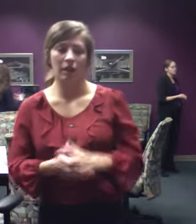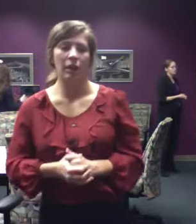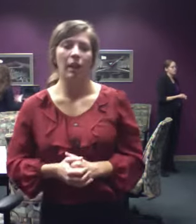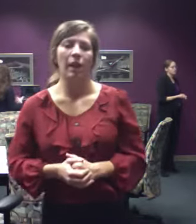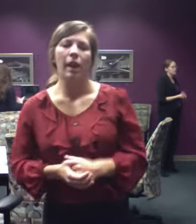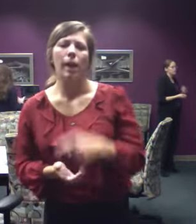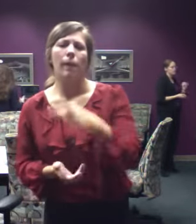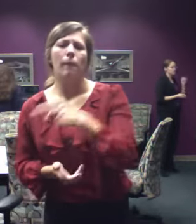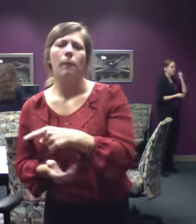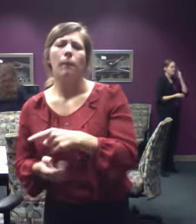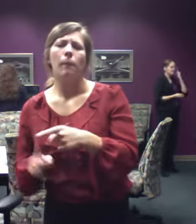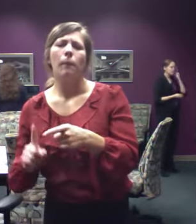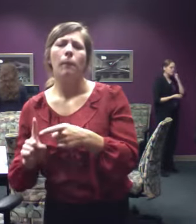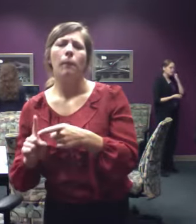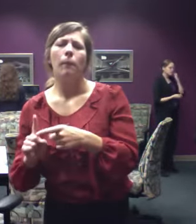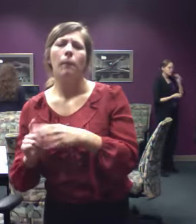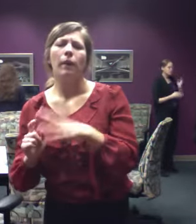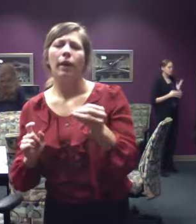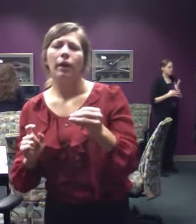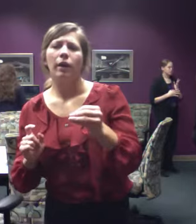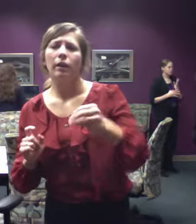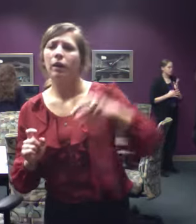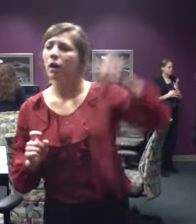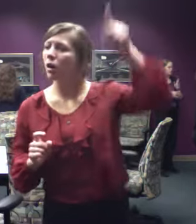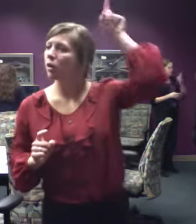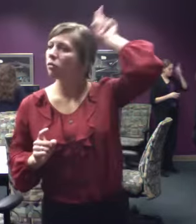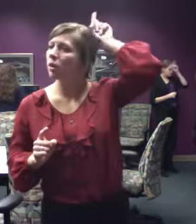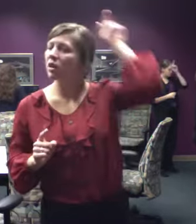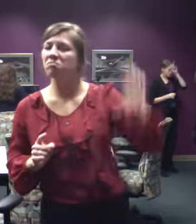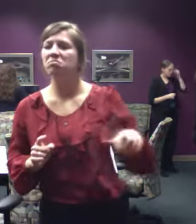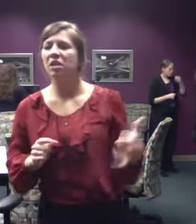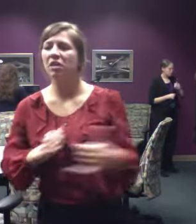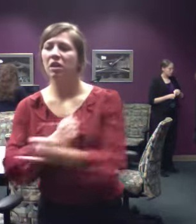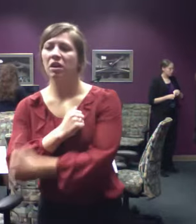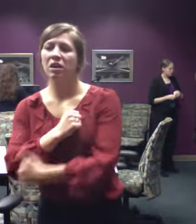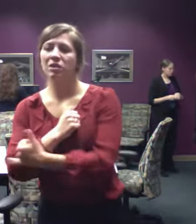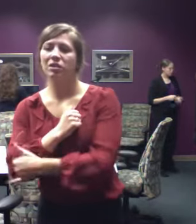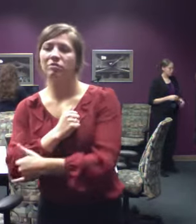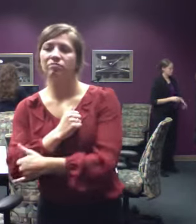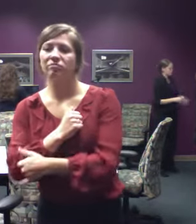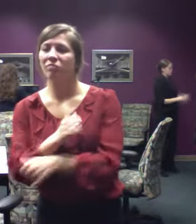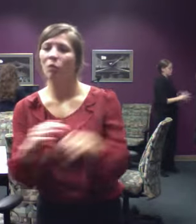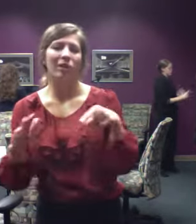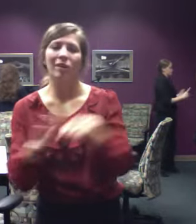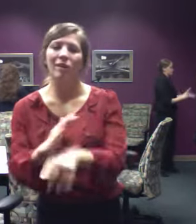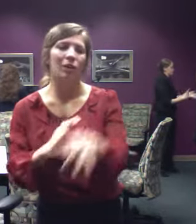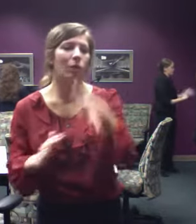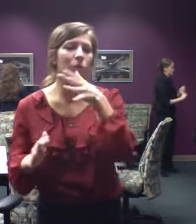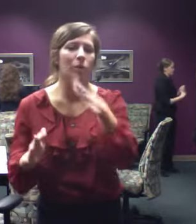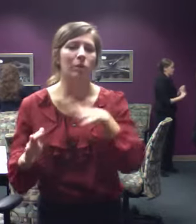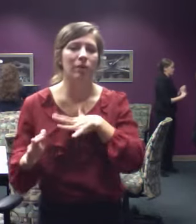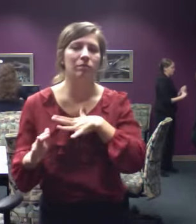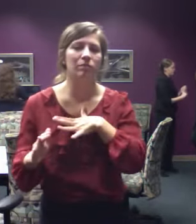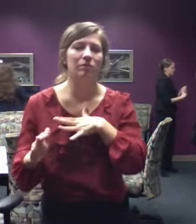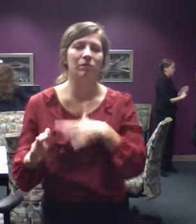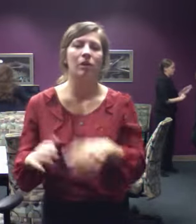they were of prime age, were raped, and they alluded to that yesterday in the film. But there again, when the Soviets returned